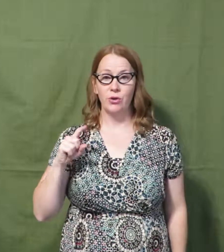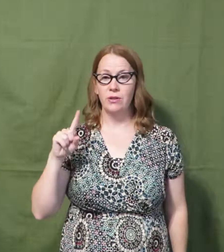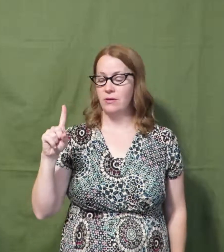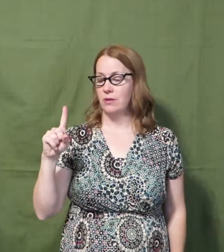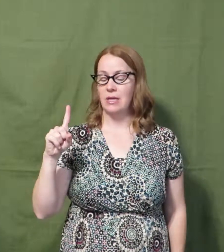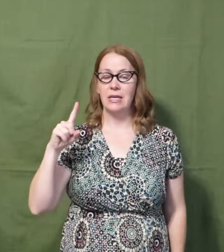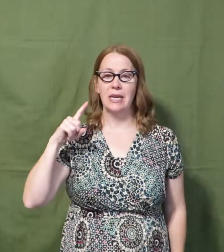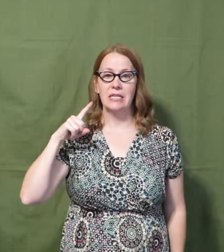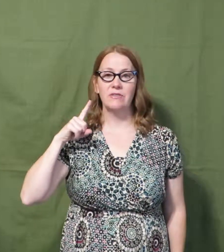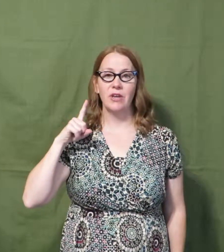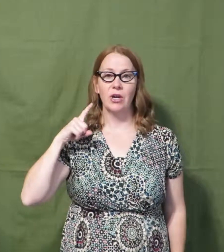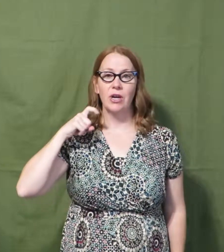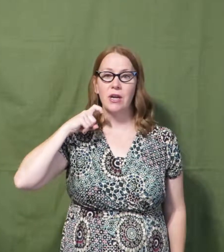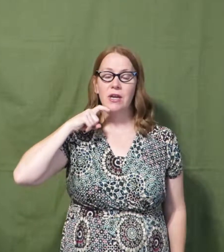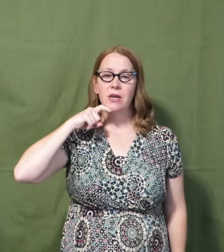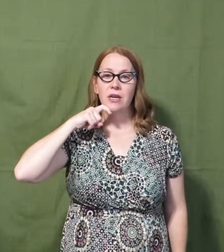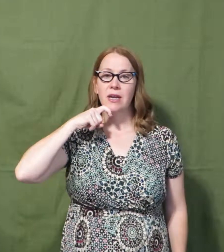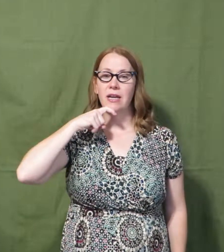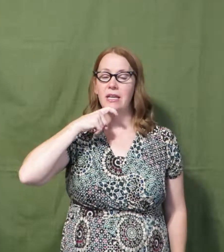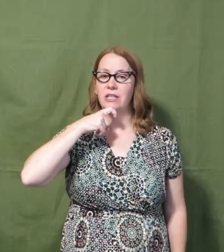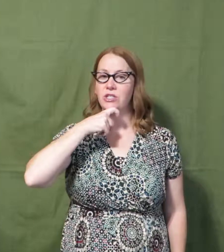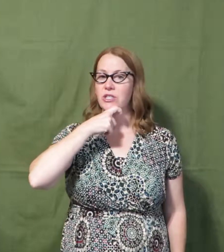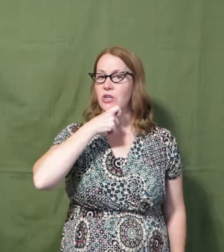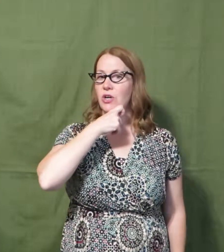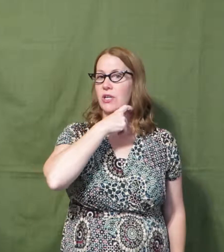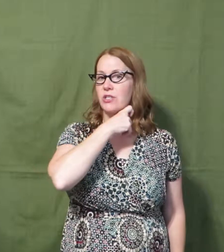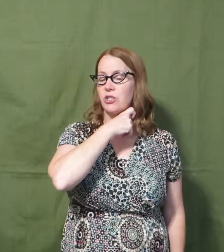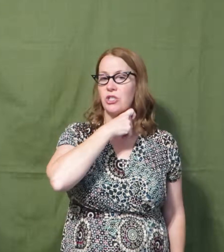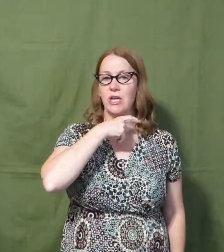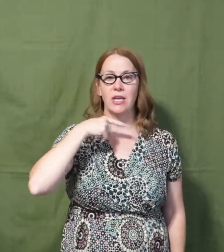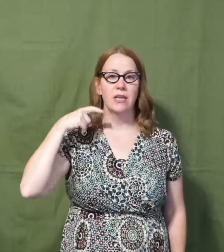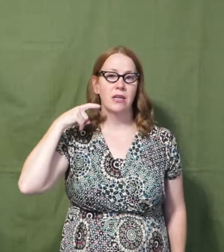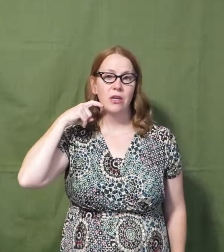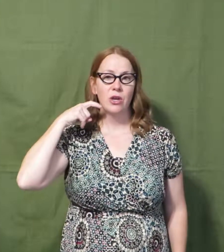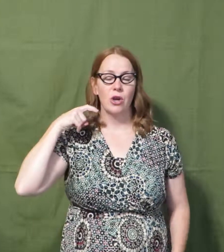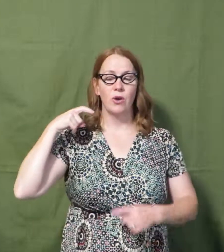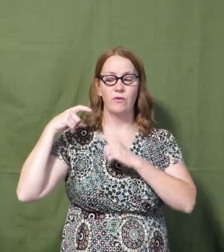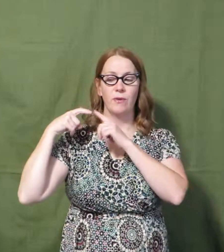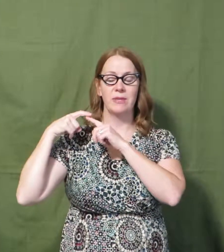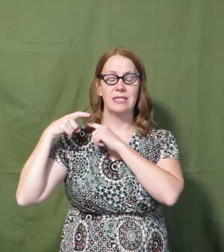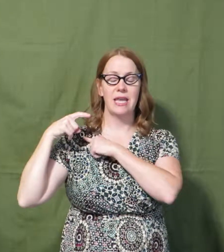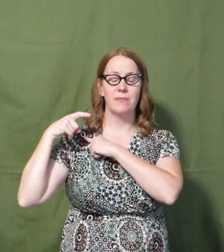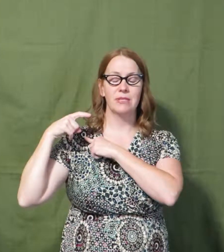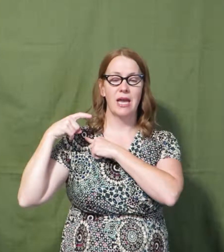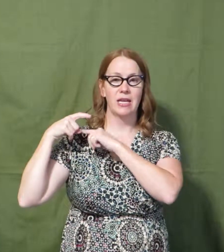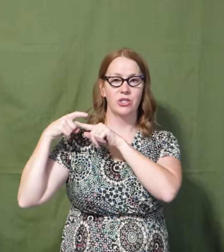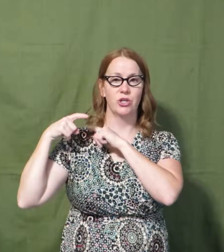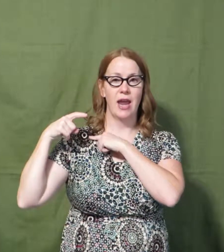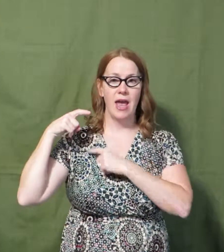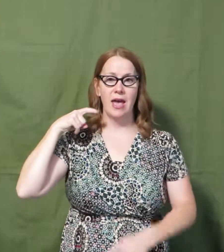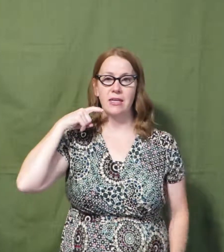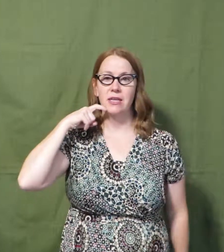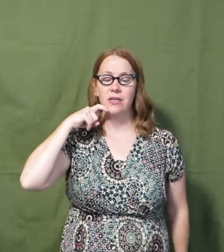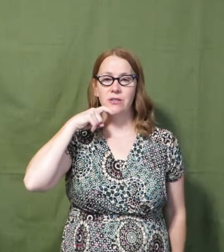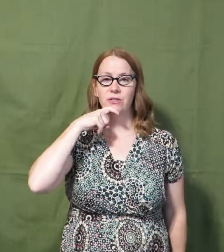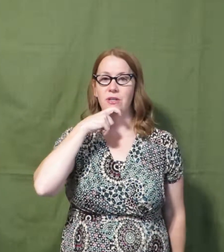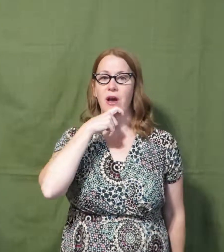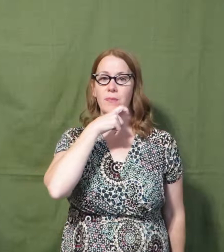Cereal. Index finger kind of inches across your chin, going from the same side as your hand to the